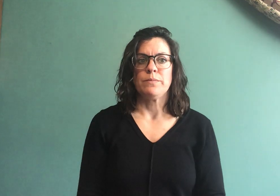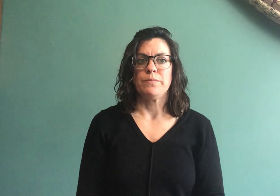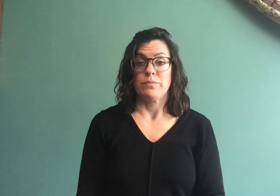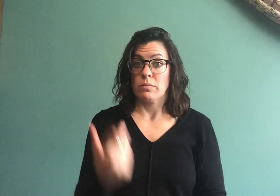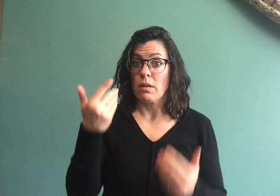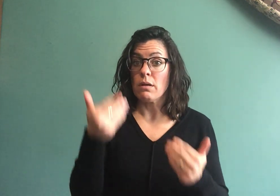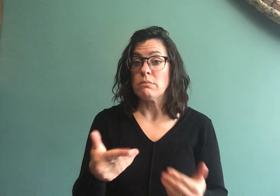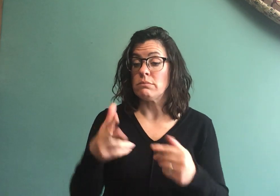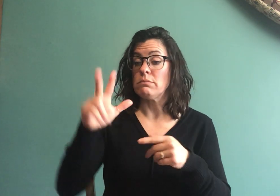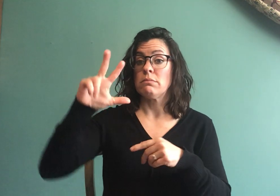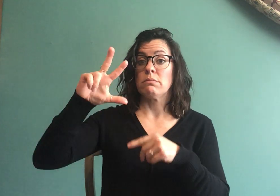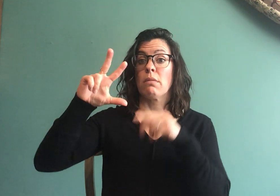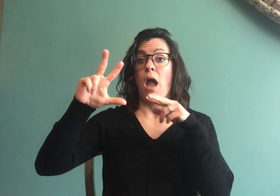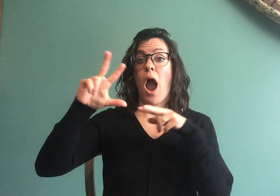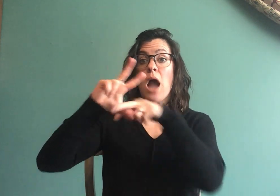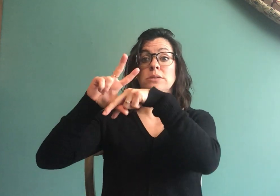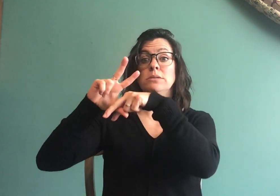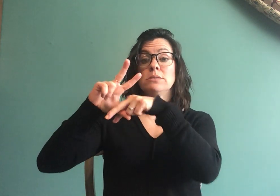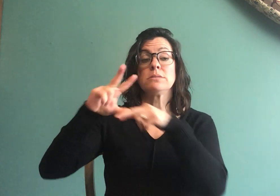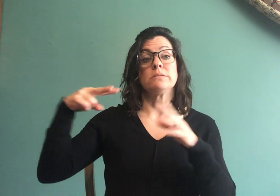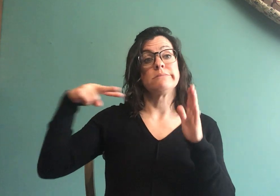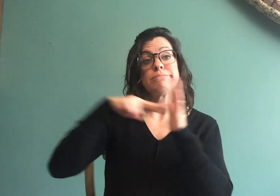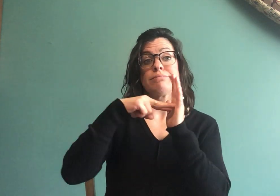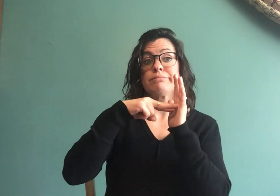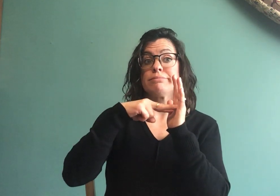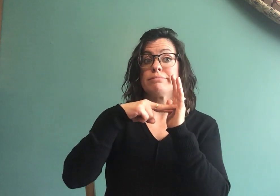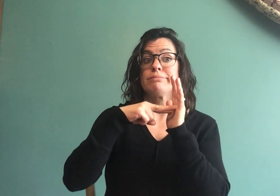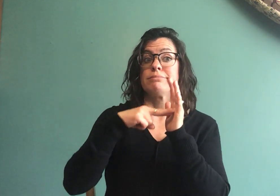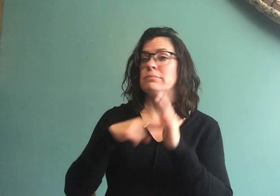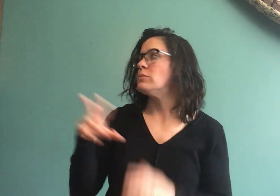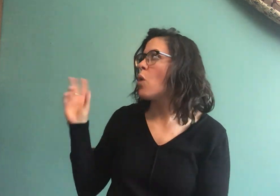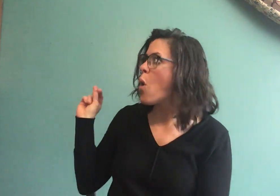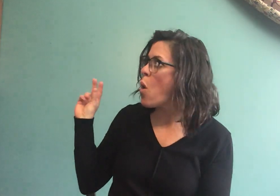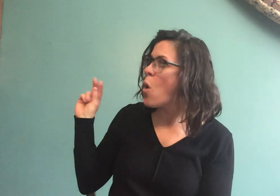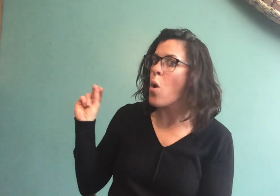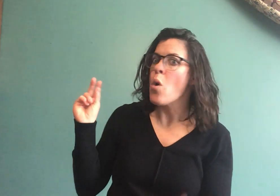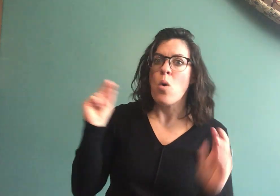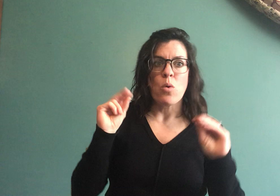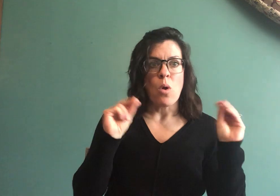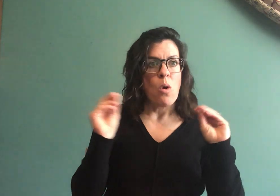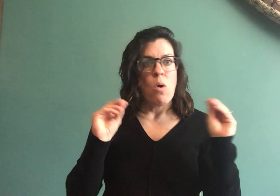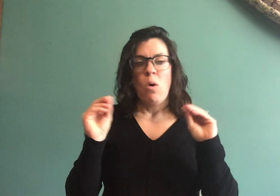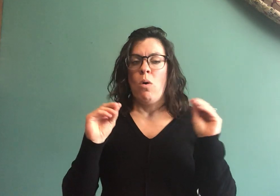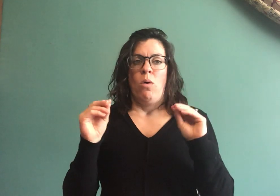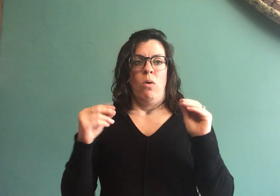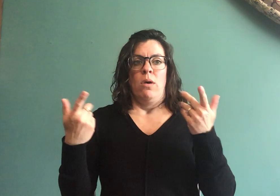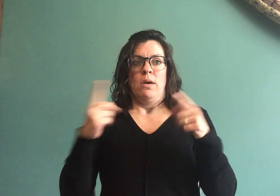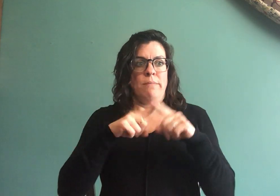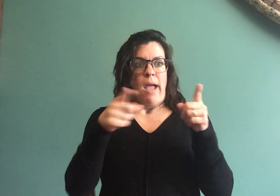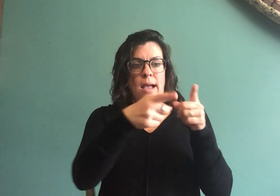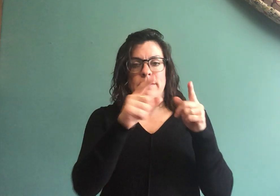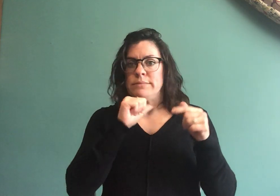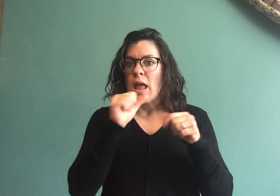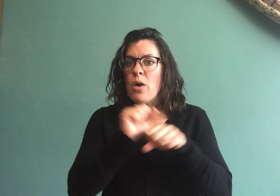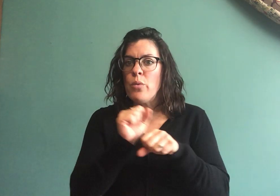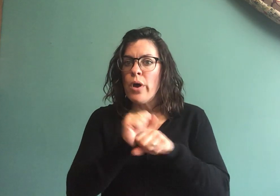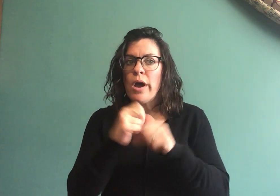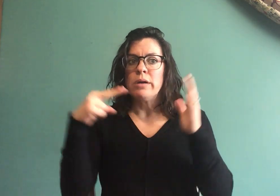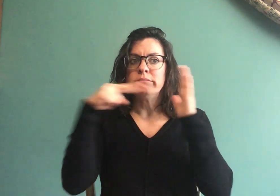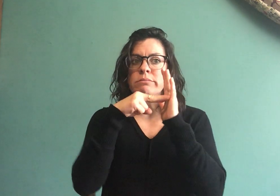No. Okay? Obviously, we can't use this receptacle as it is. Okay? They do make an adapter. No, that's